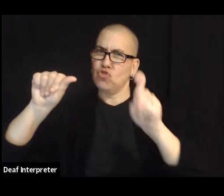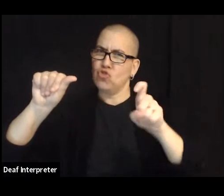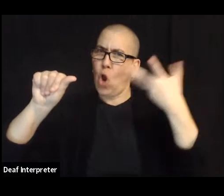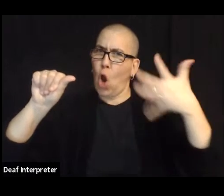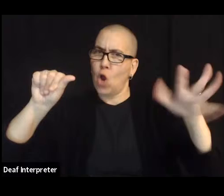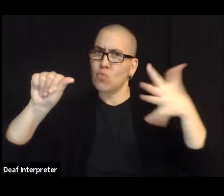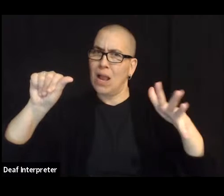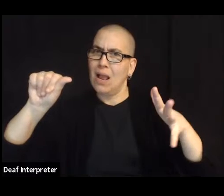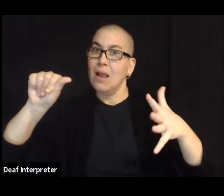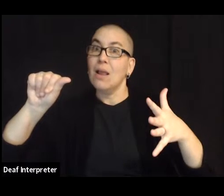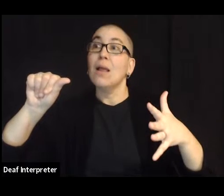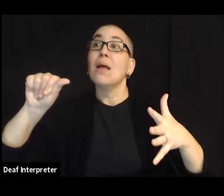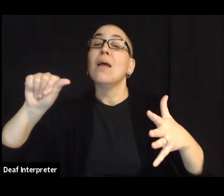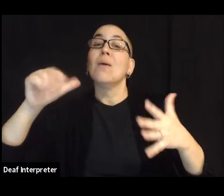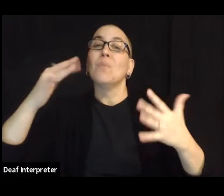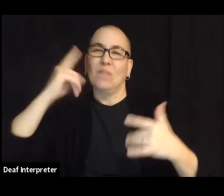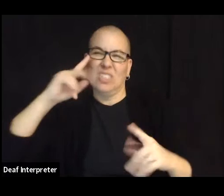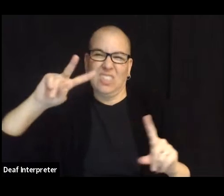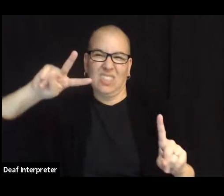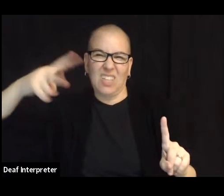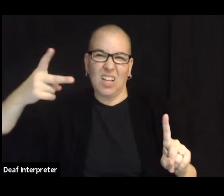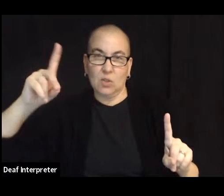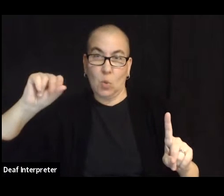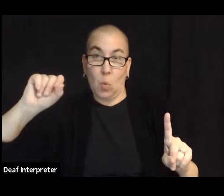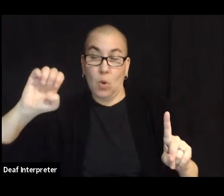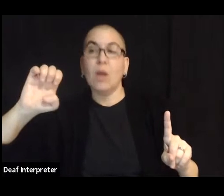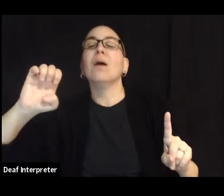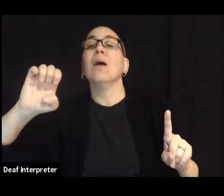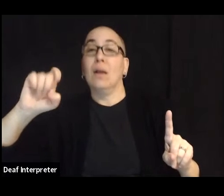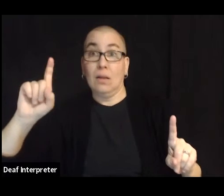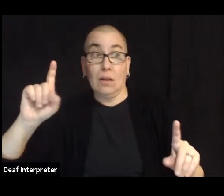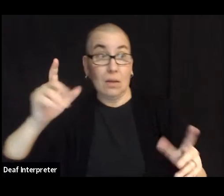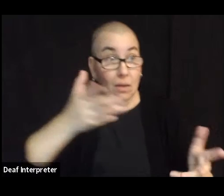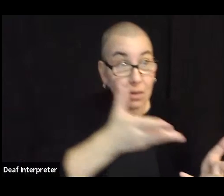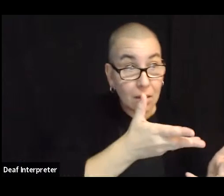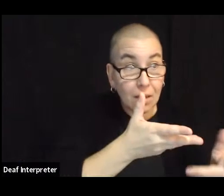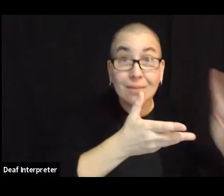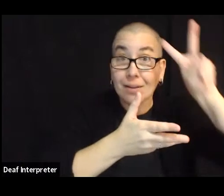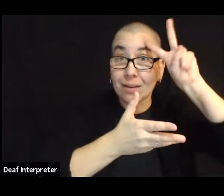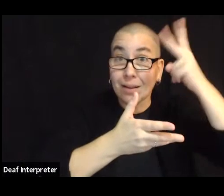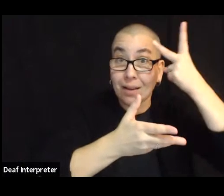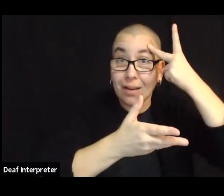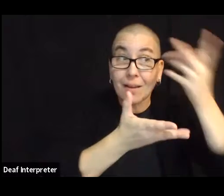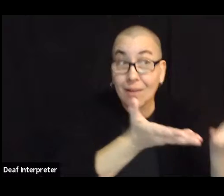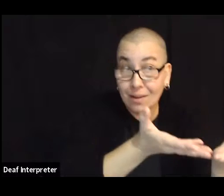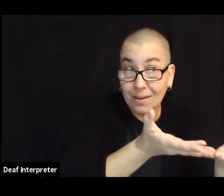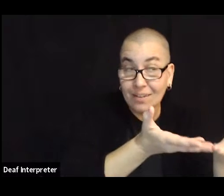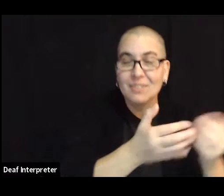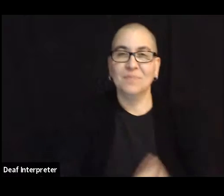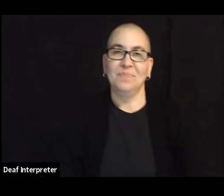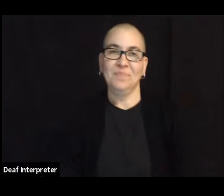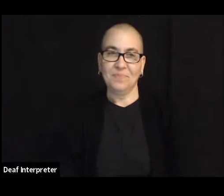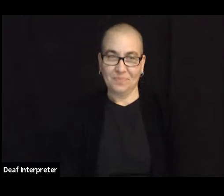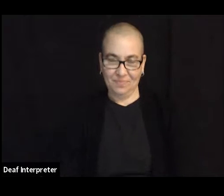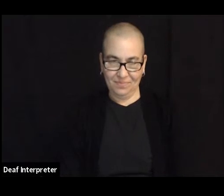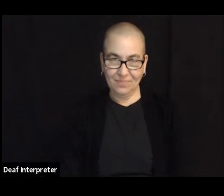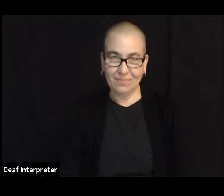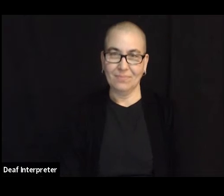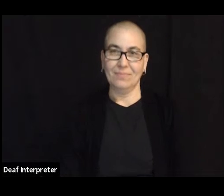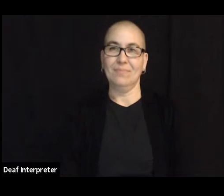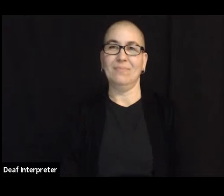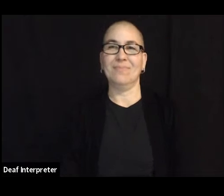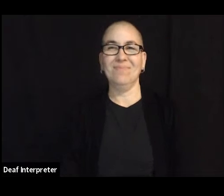get vaccine as we're opening things up. So it's certainly, there are just many considerations, as the commissioner